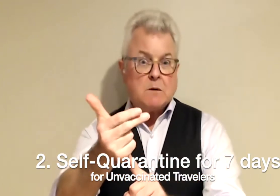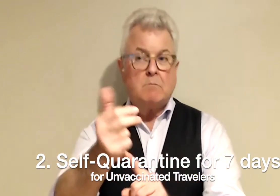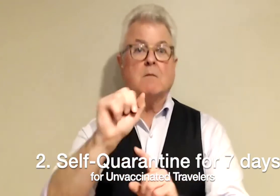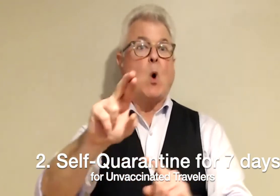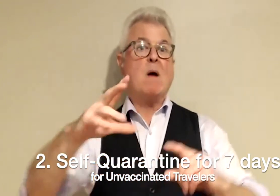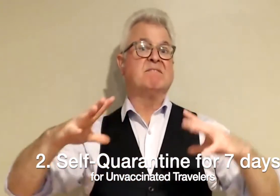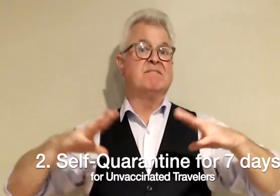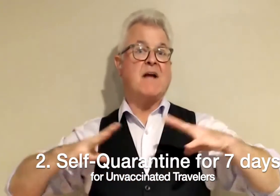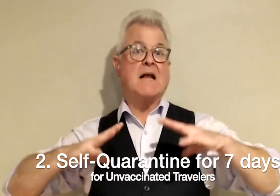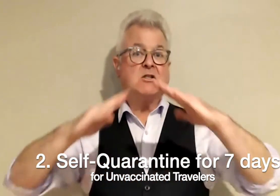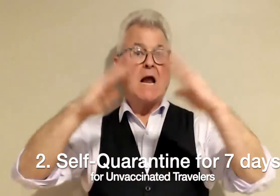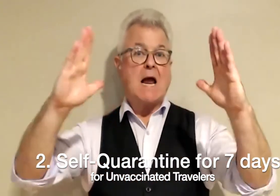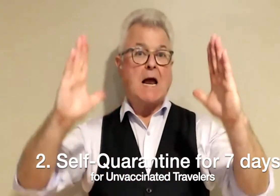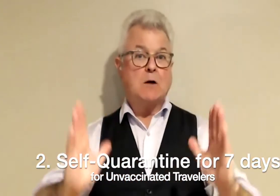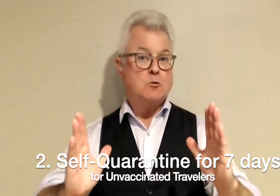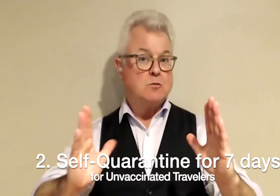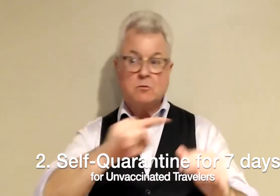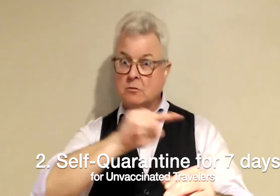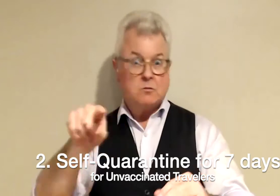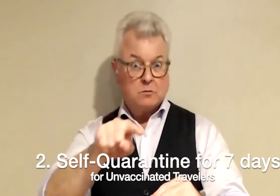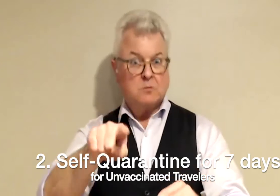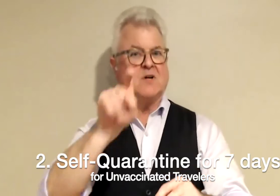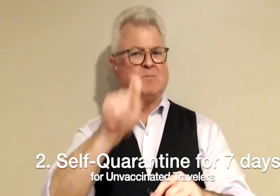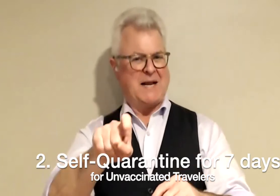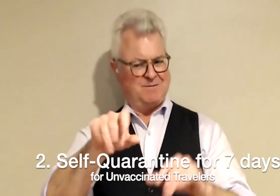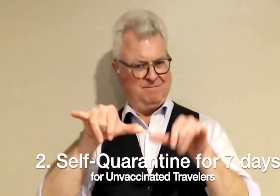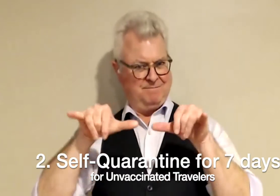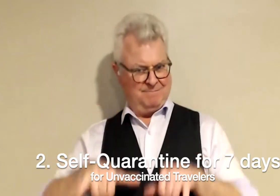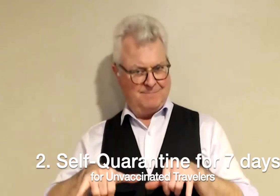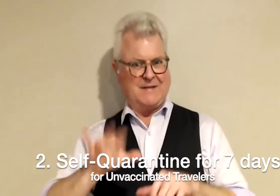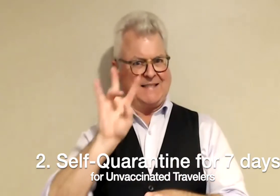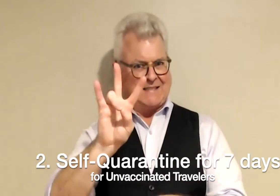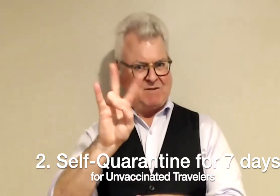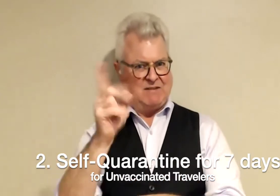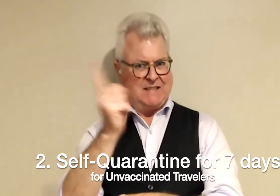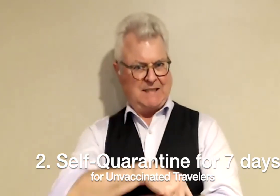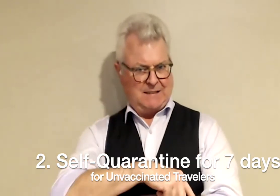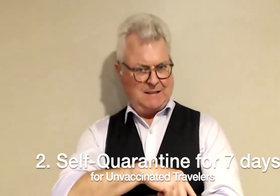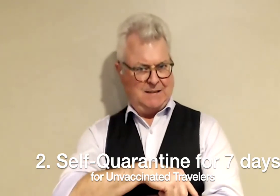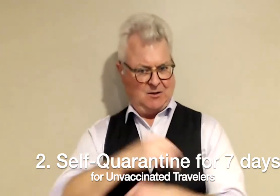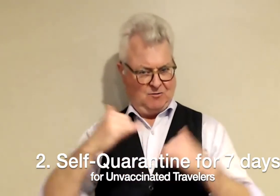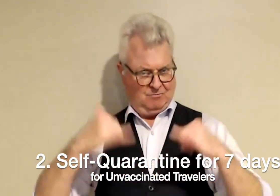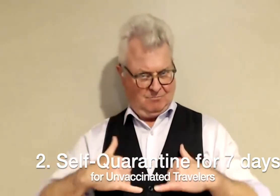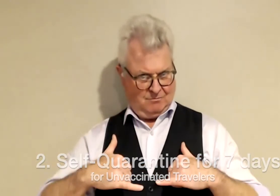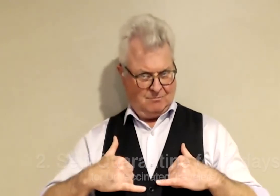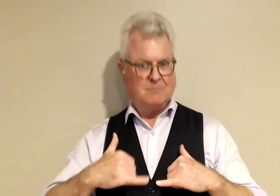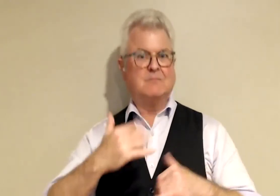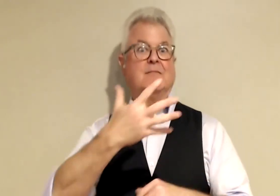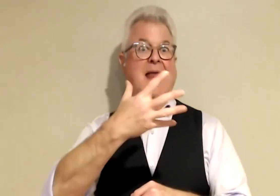or at a hotel, or a vacation house, or an Airbnb, that location is where you are to remain for 7